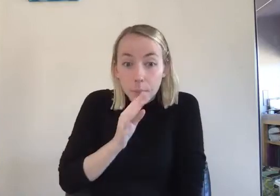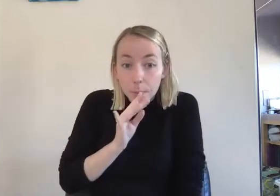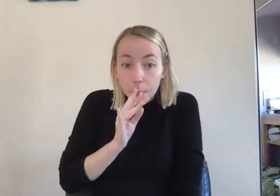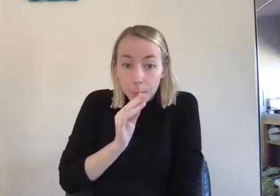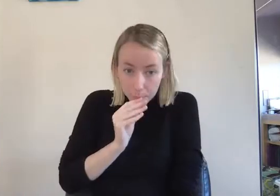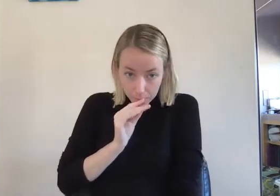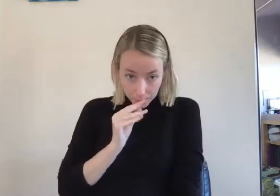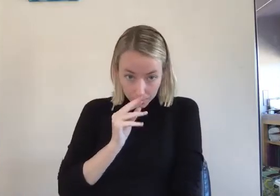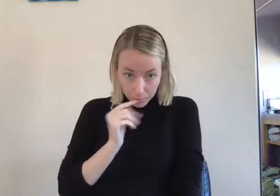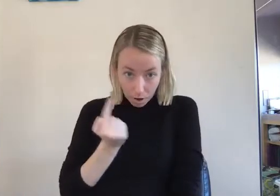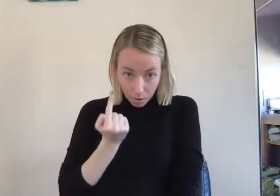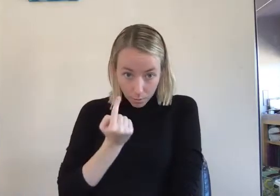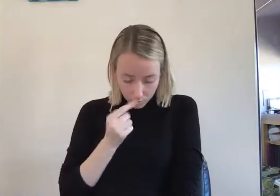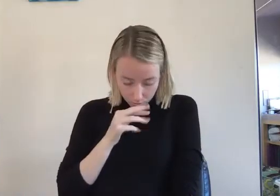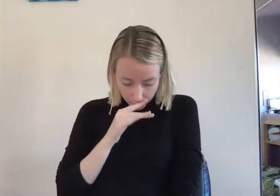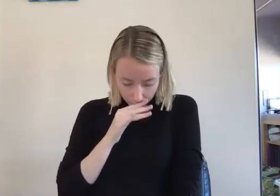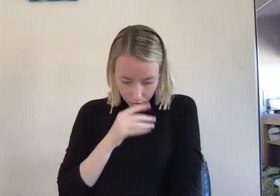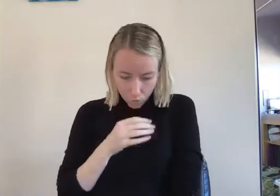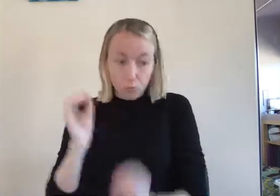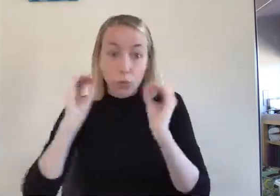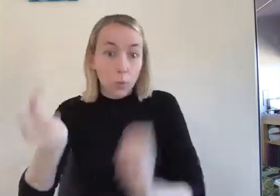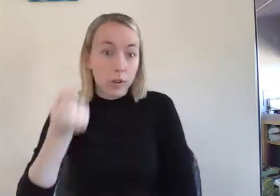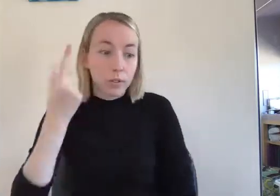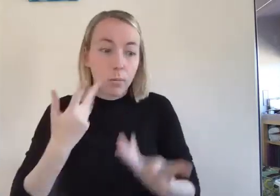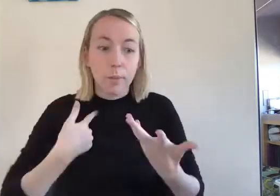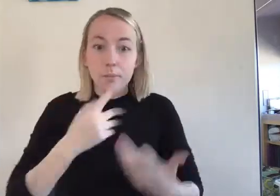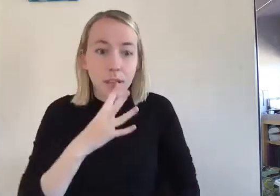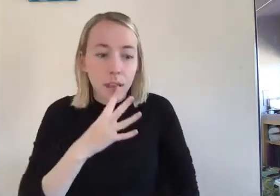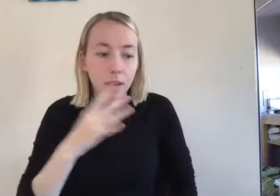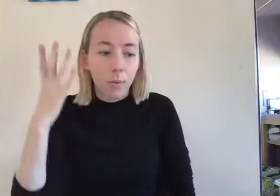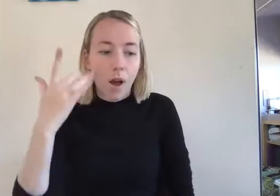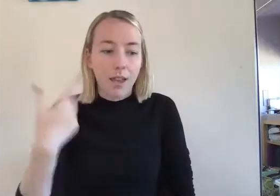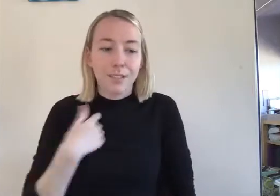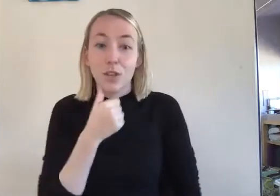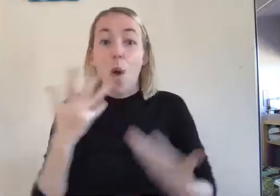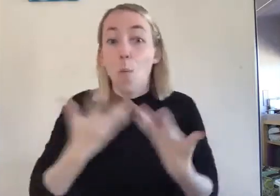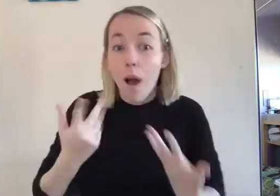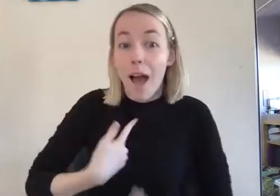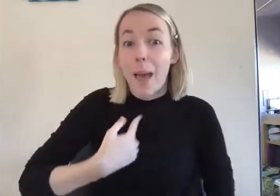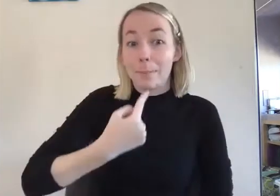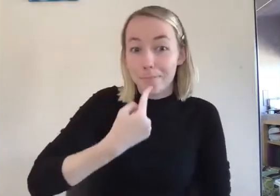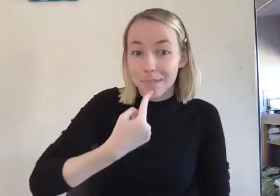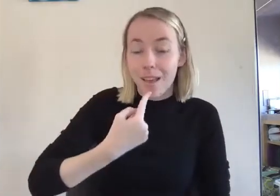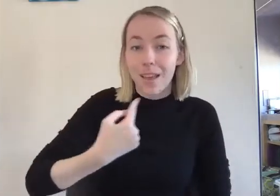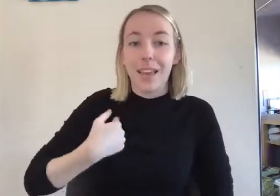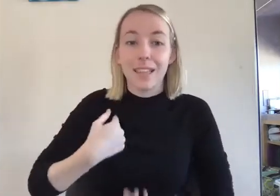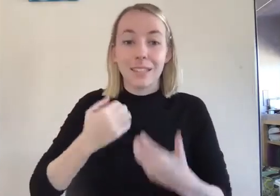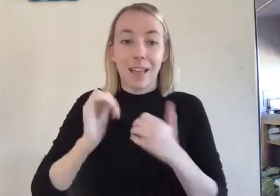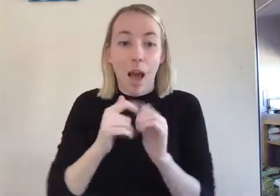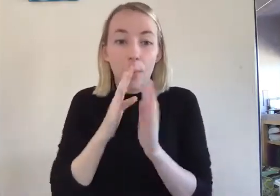whispering. I was just always whispering, and so no one understood what I was saying. And it wasn't what I was saying that made them frown so much. It